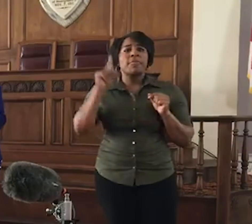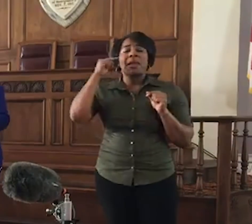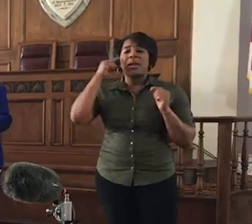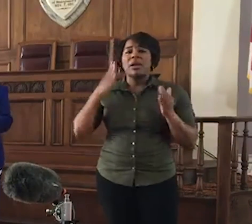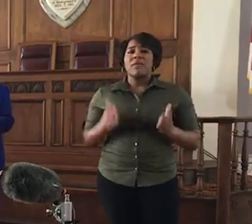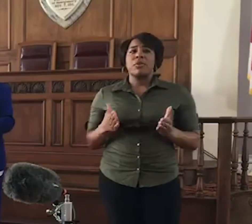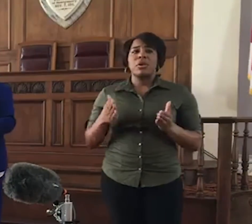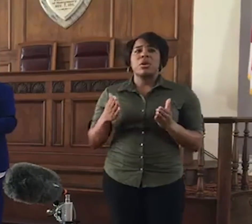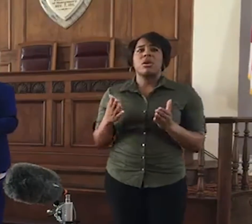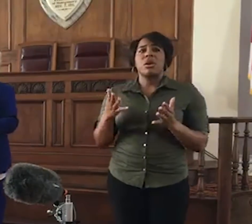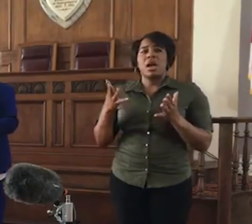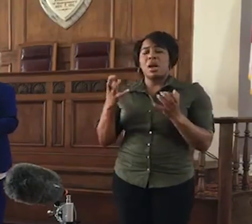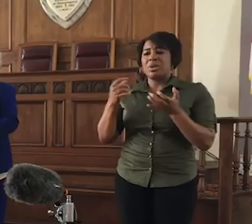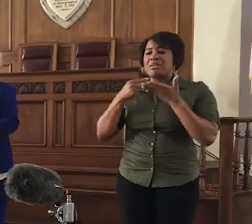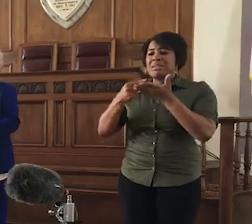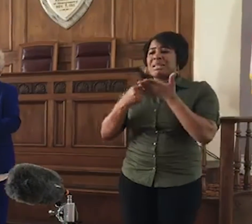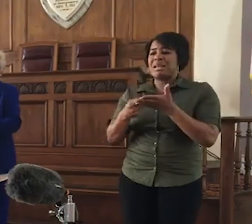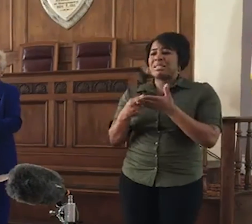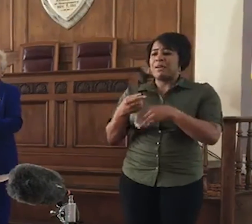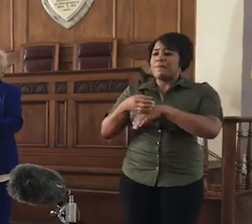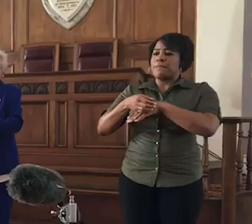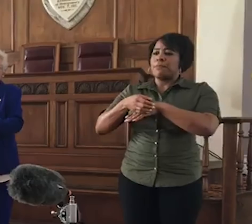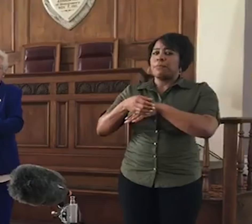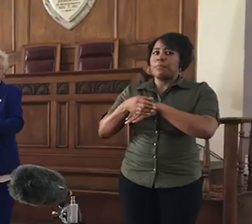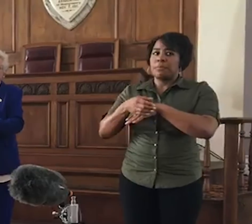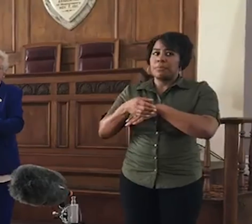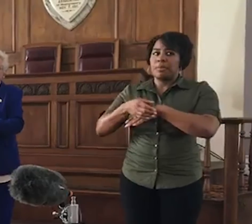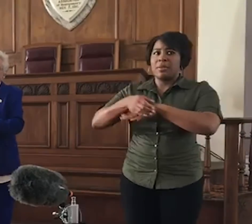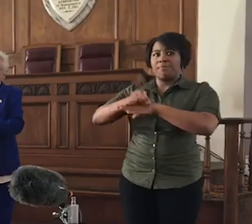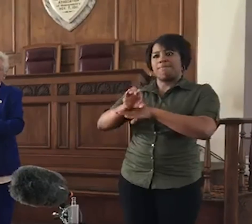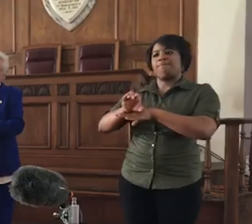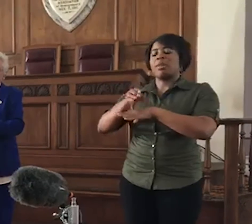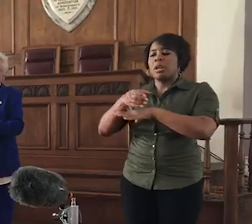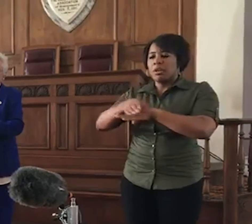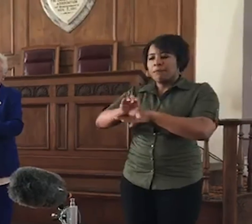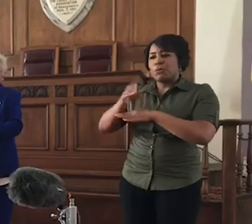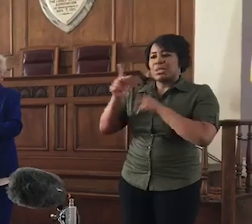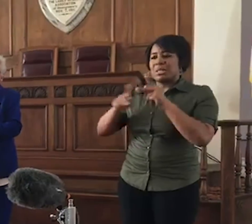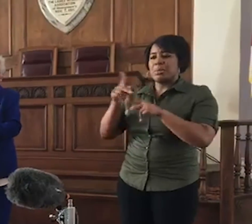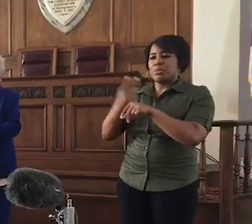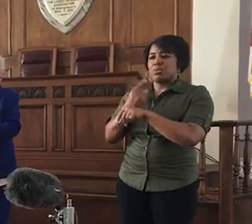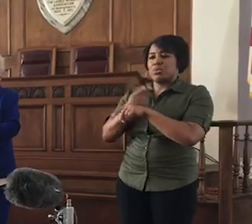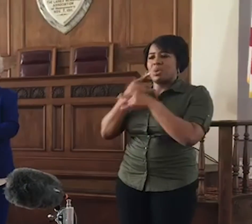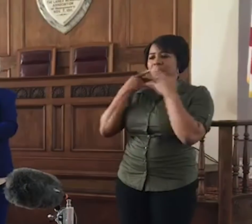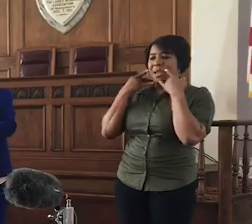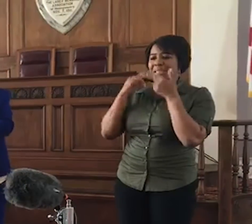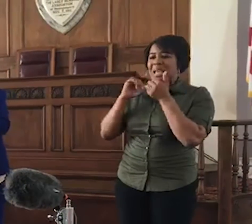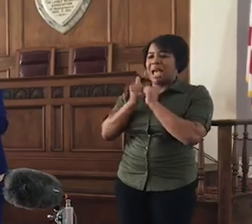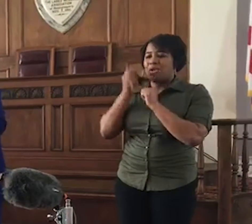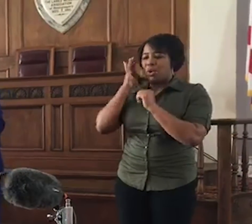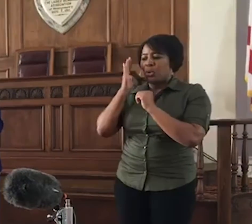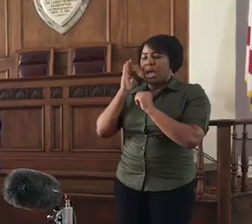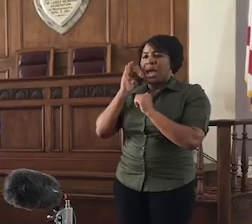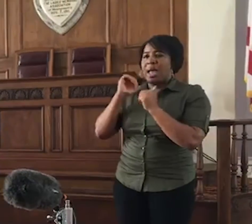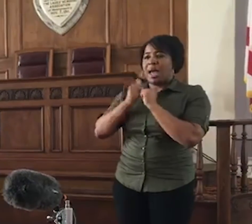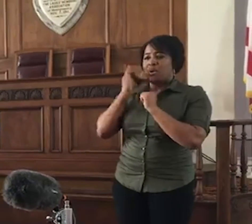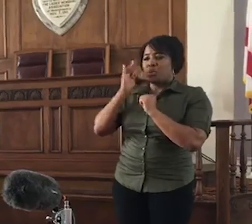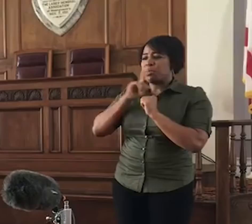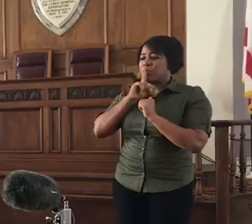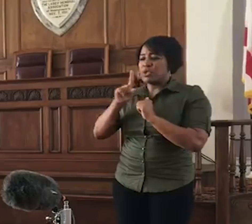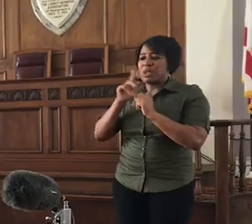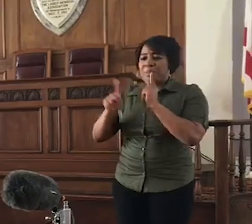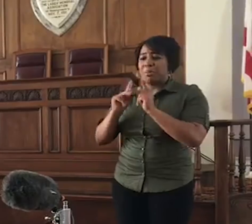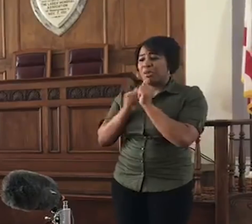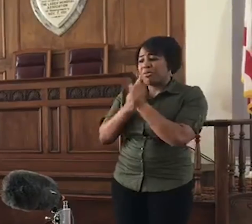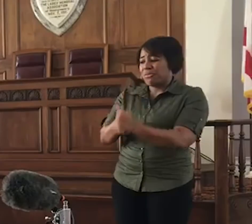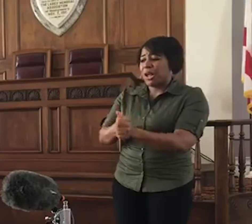we can go back to enforcement, there seems to be some confusion on how this will be enforced. If you can kind of go over that again. Well,